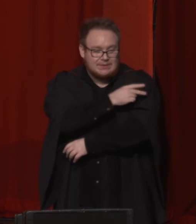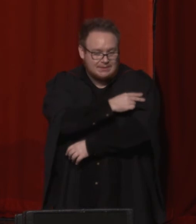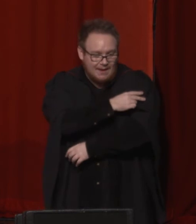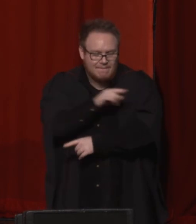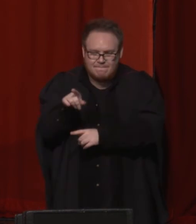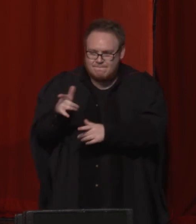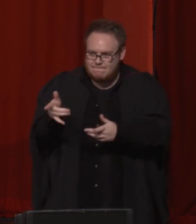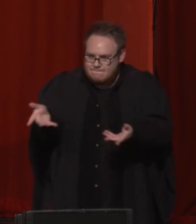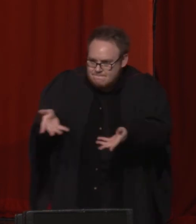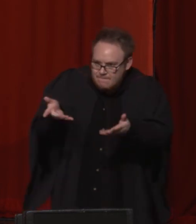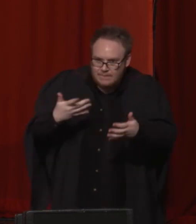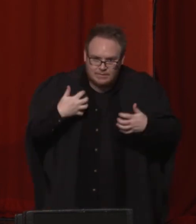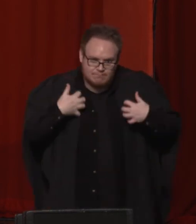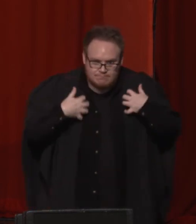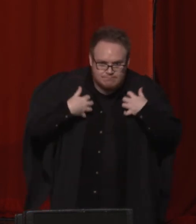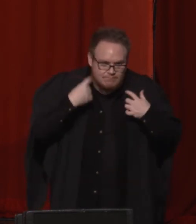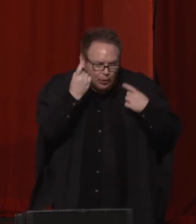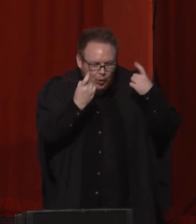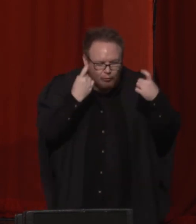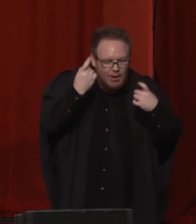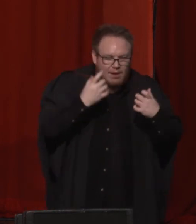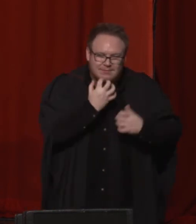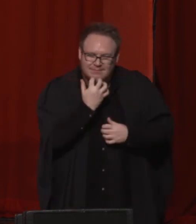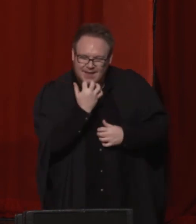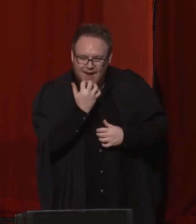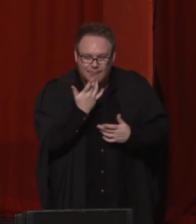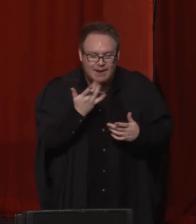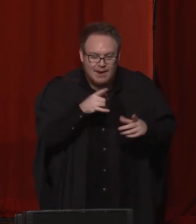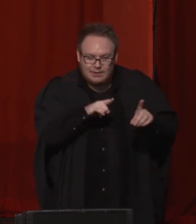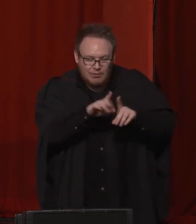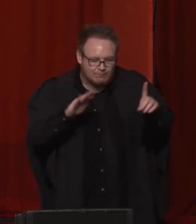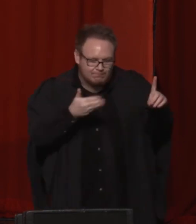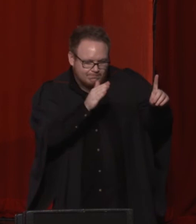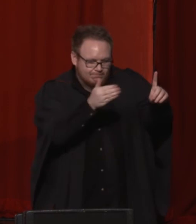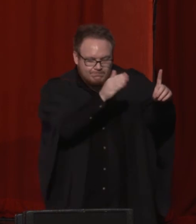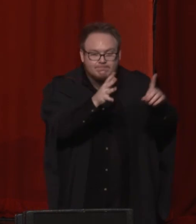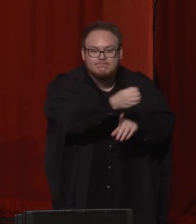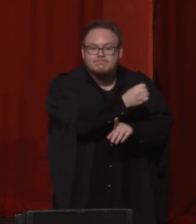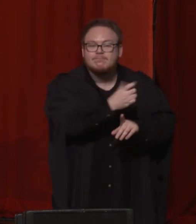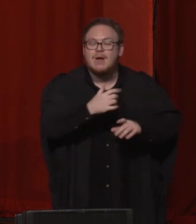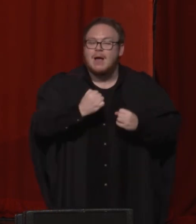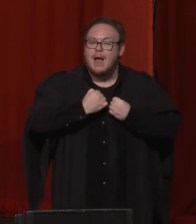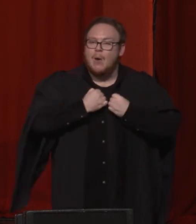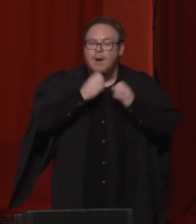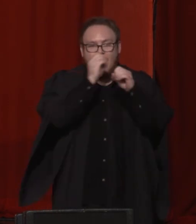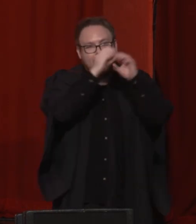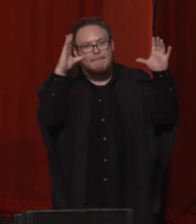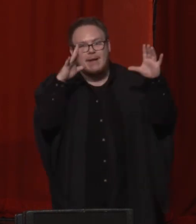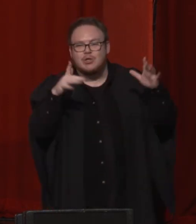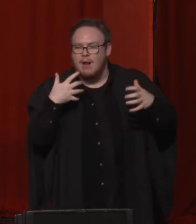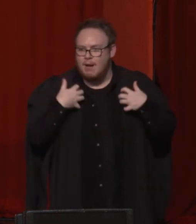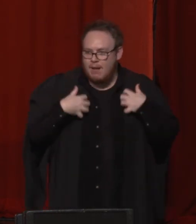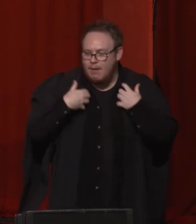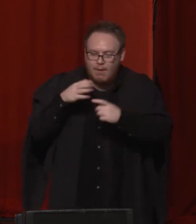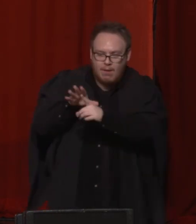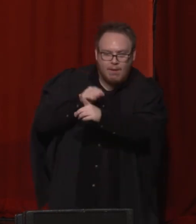You encouraged us to be curious and daring in our pursuit of success, and our ambition has been fueled by your inspirational approach to